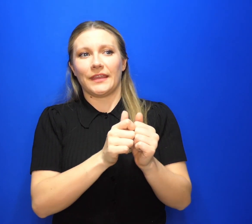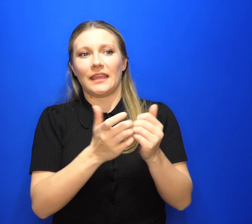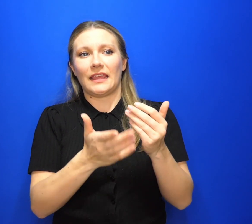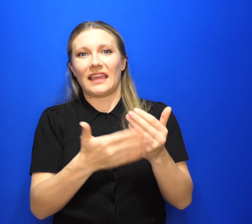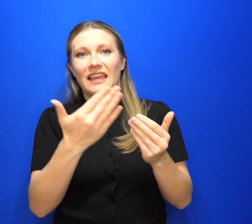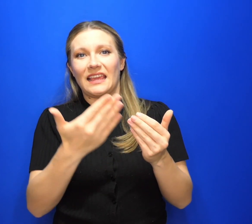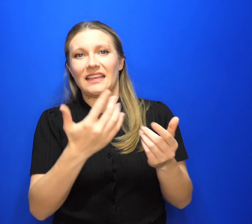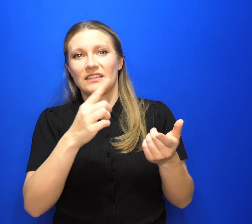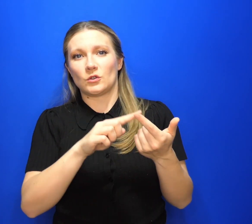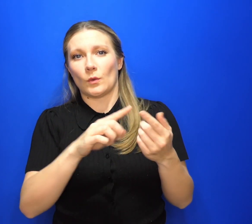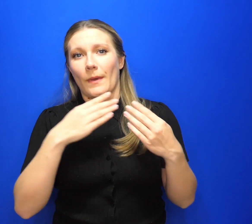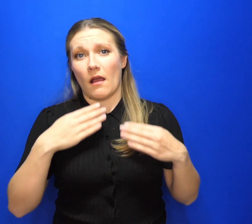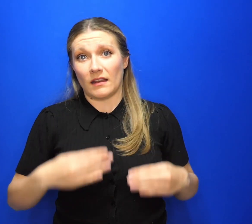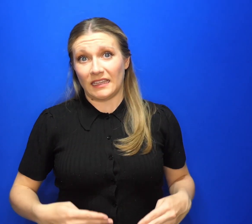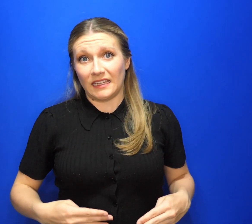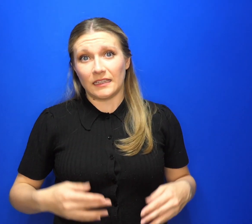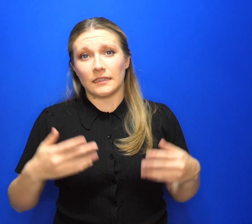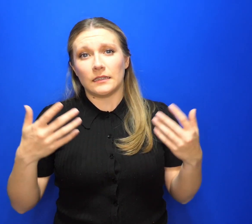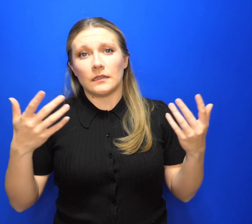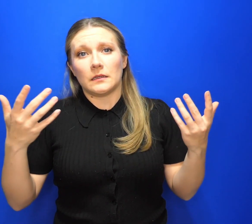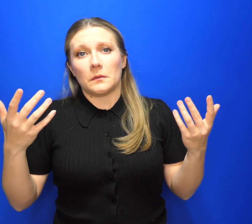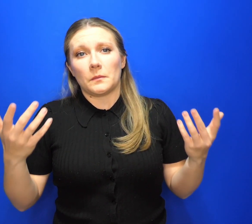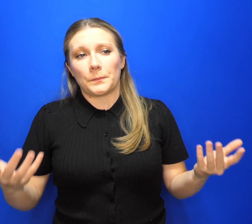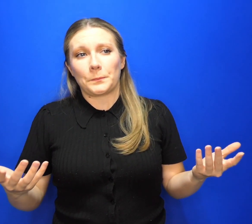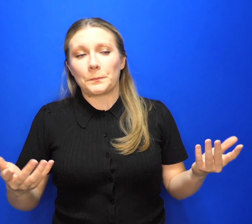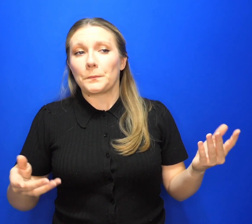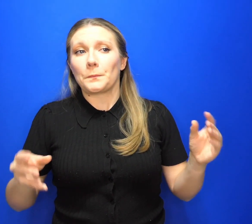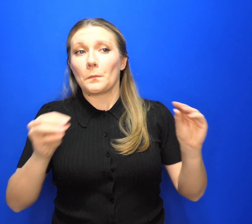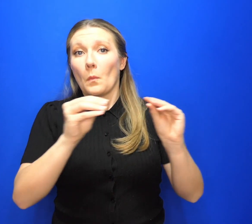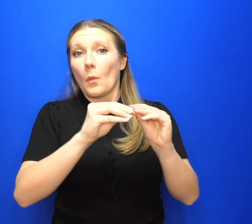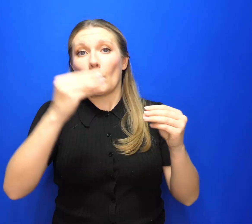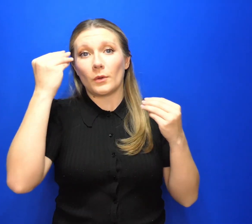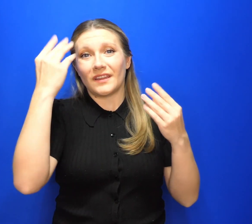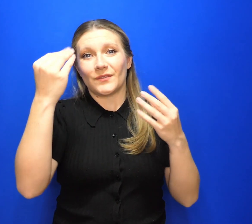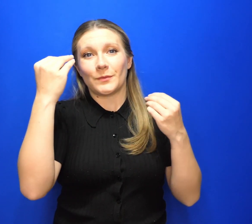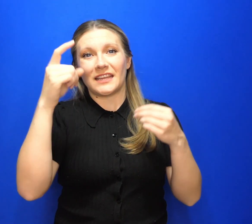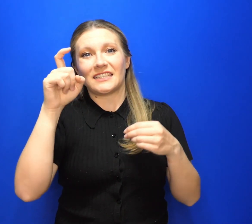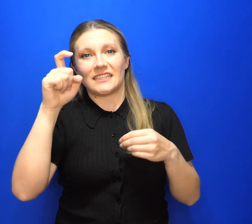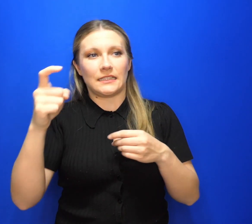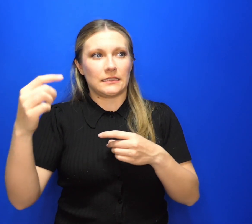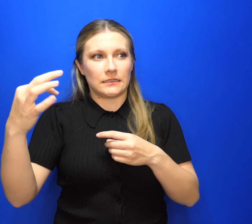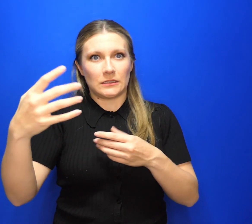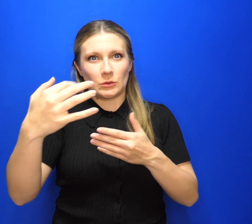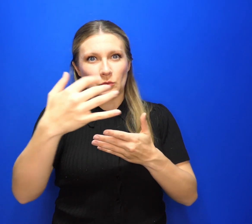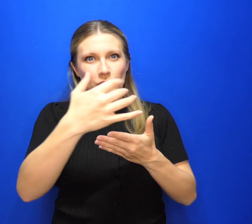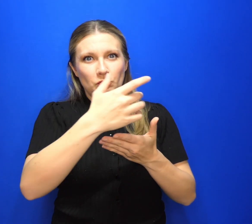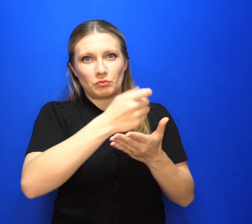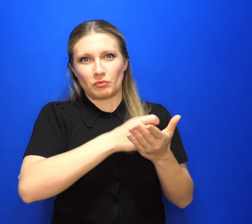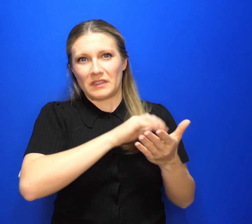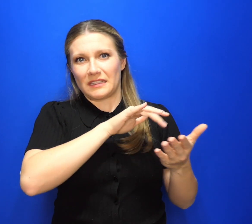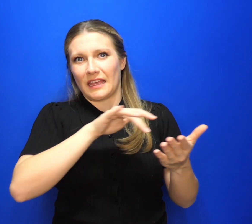more information needs to be gathered as to people who were diagnosed without use of something like this.